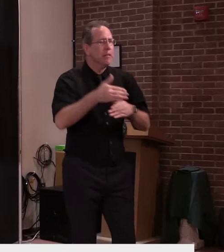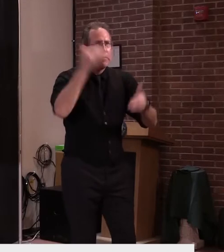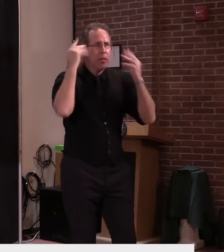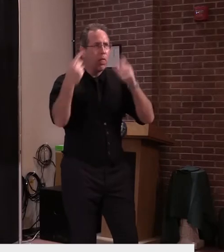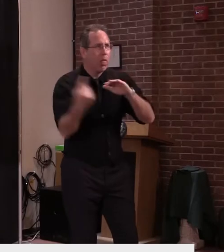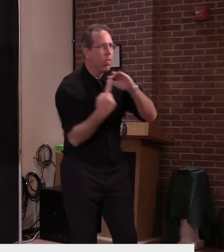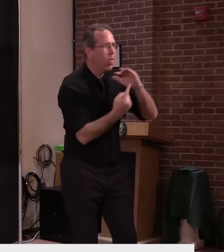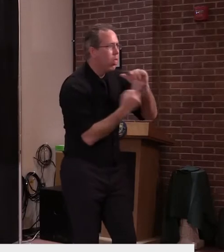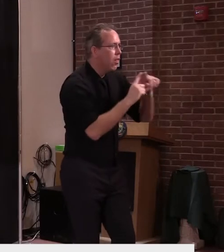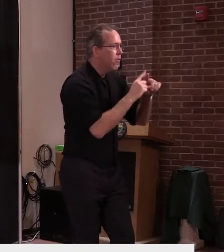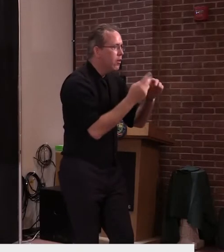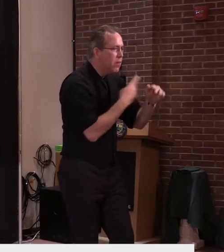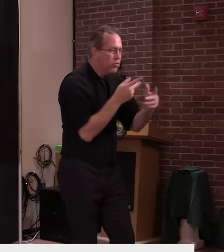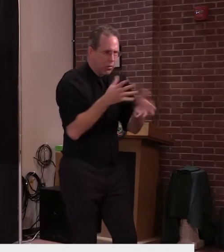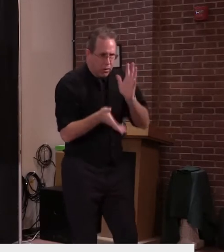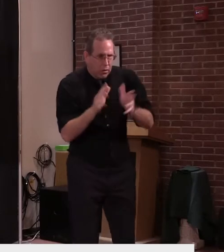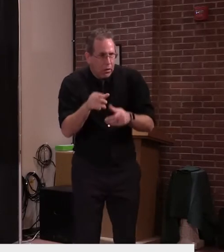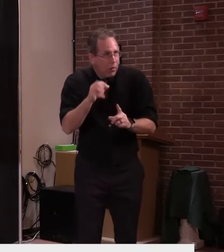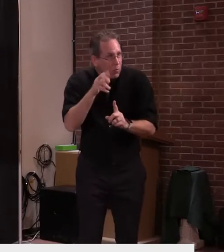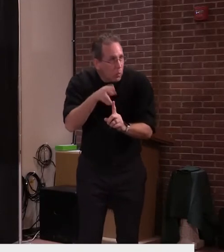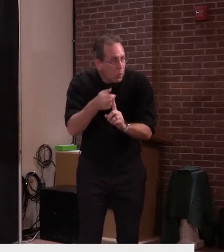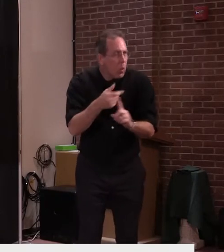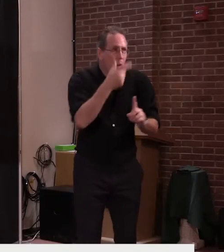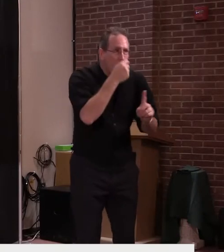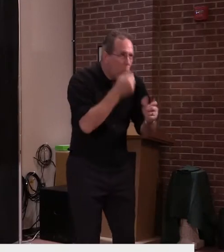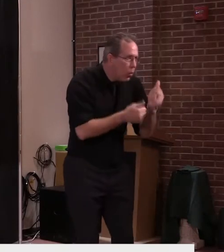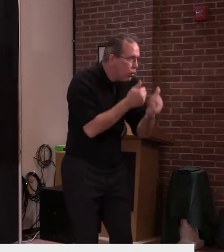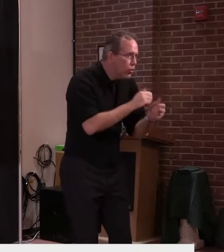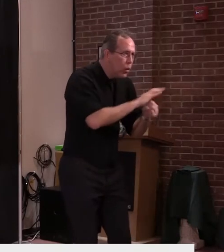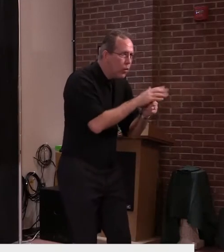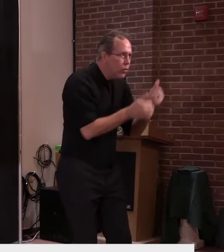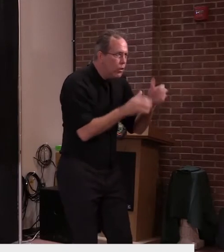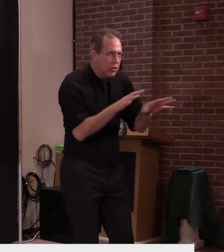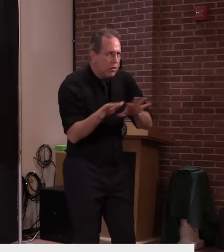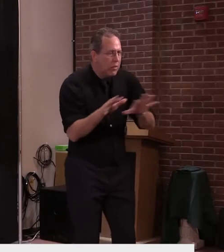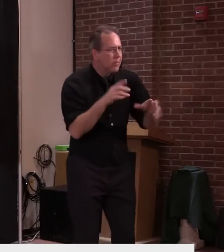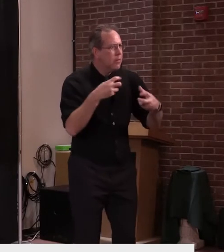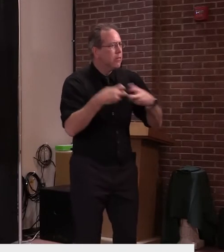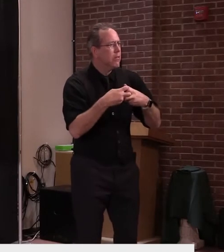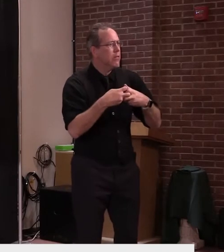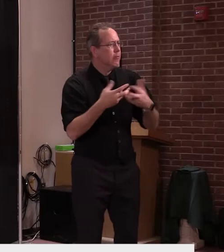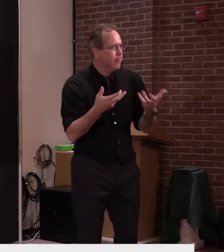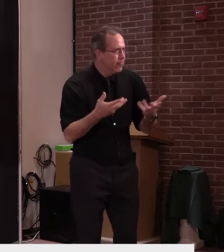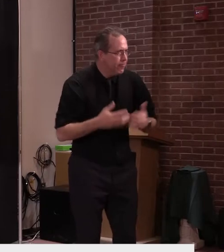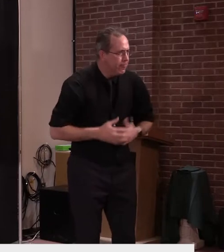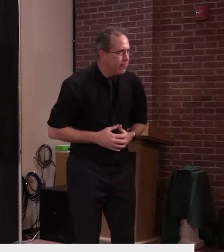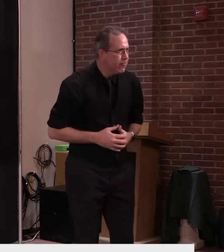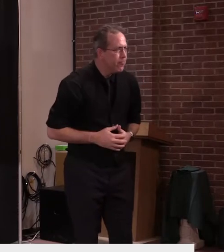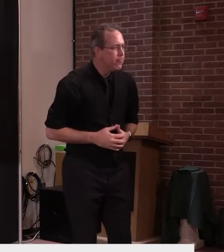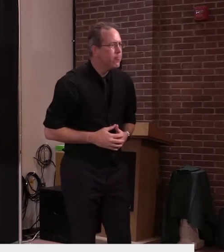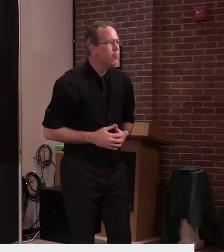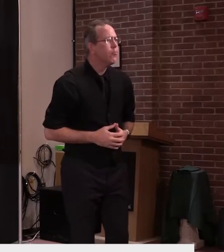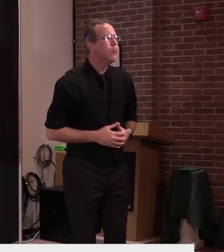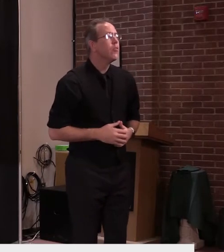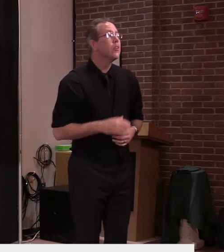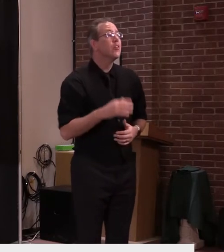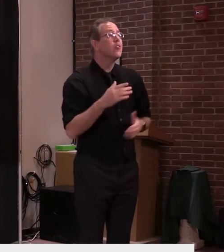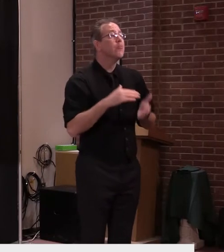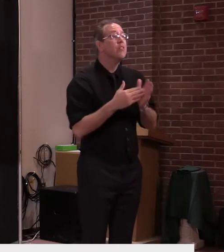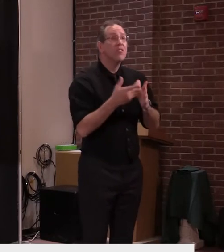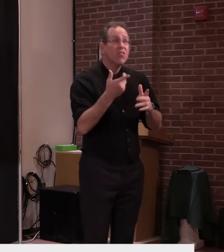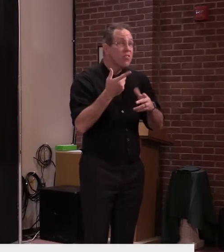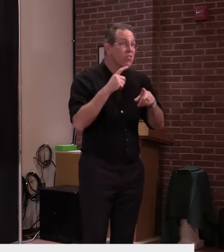the ongoing youth mental health crisis, as well as staffing shortages. It may take longer than usual to